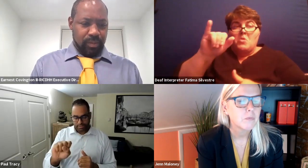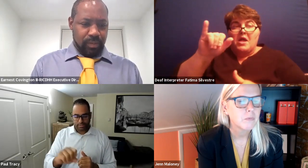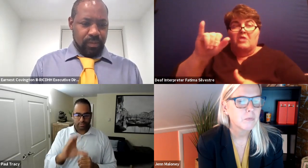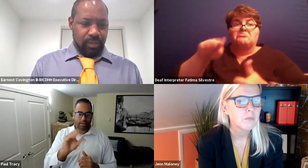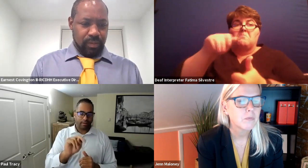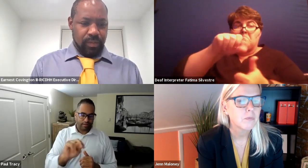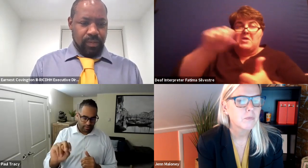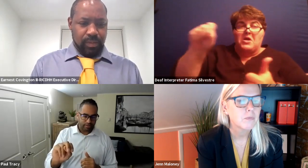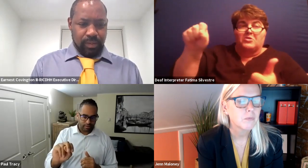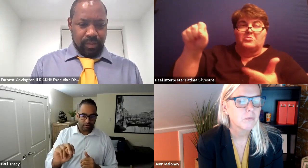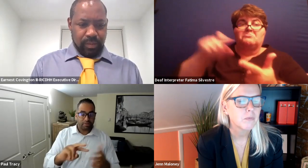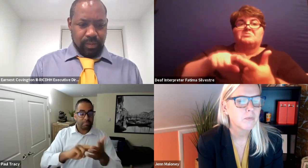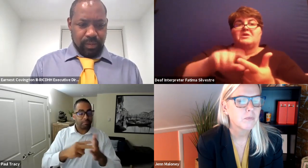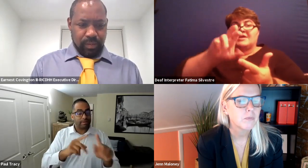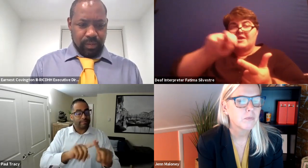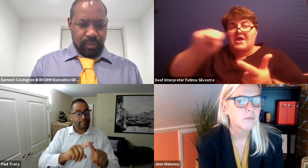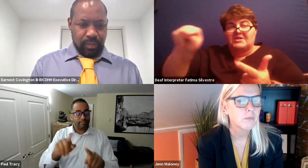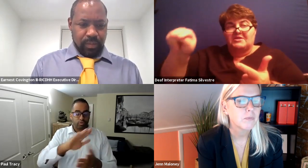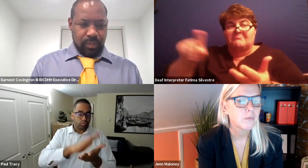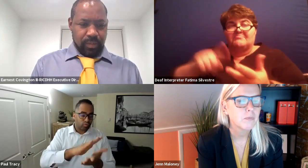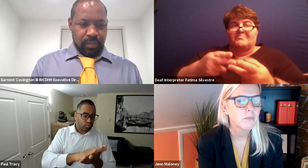Island, Massachusetts, and Connecticut.